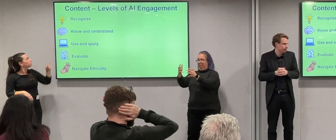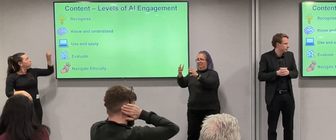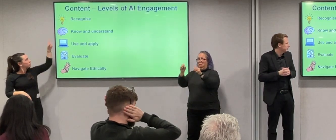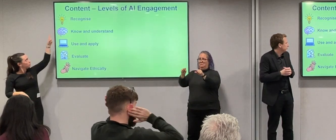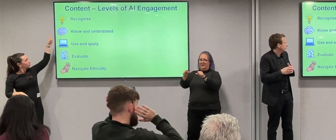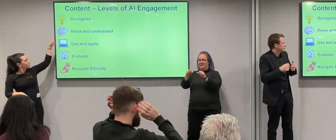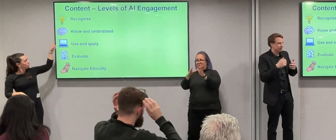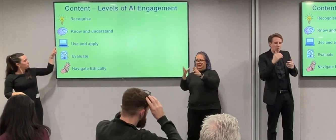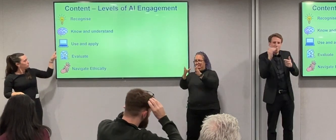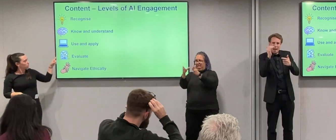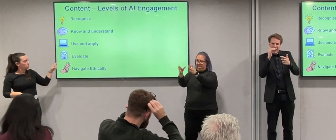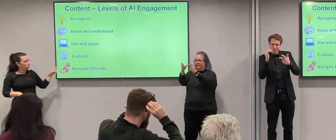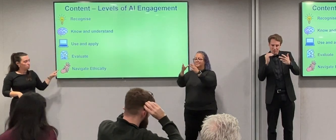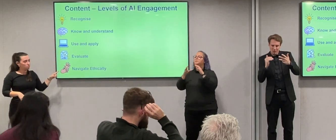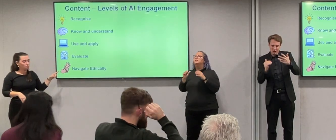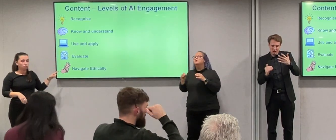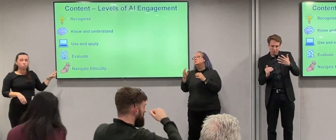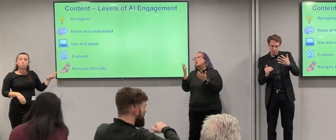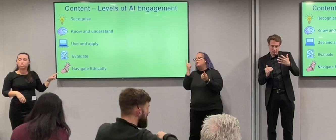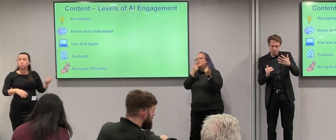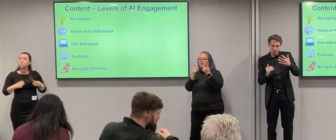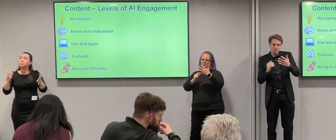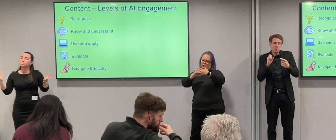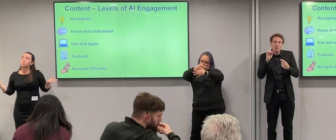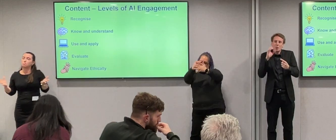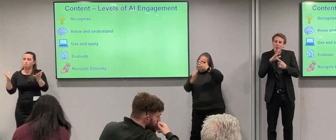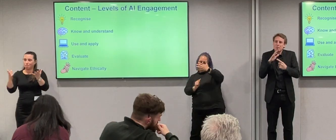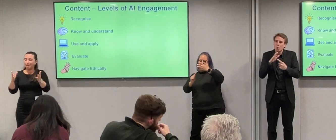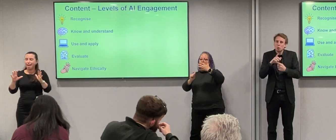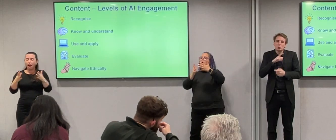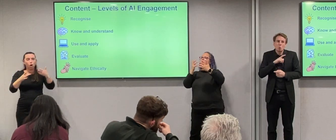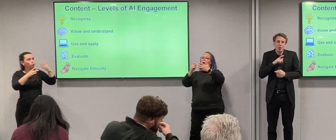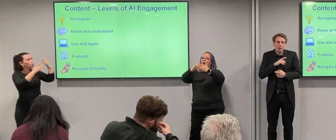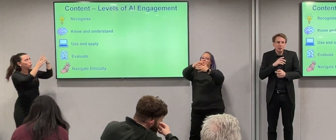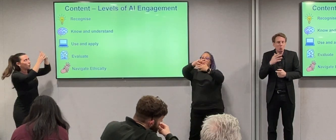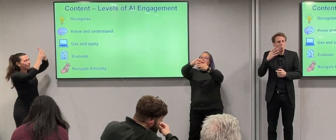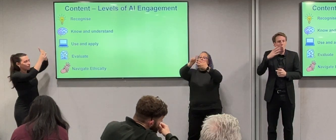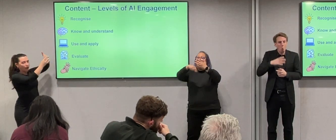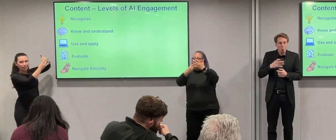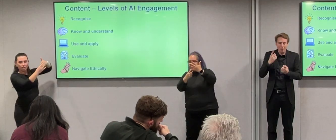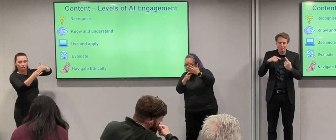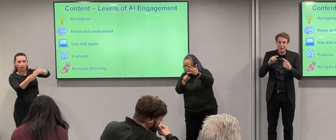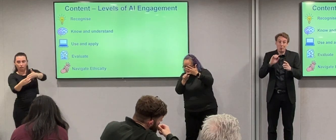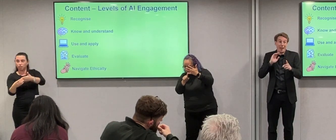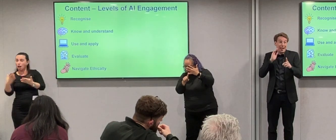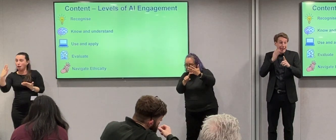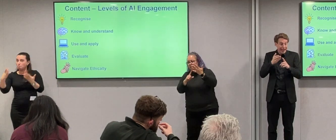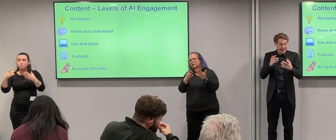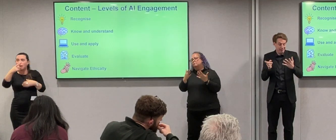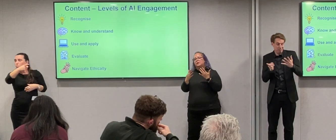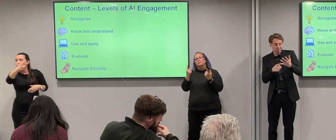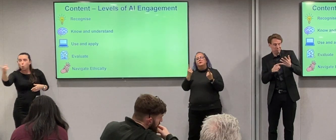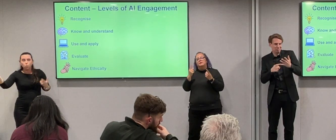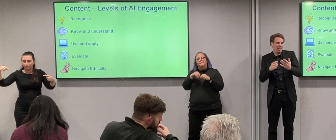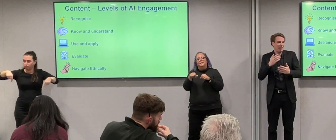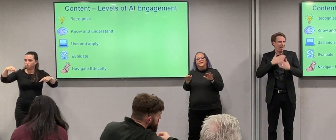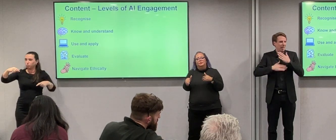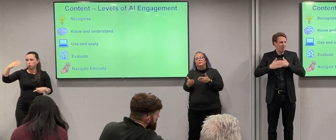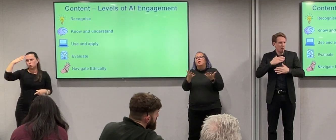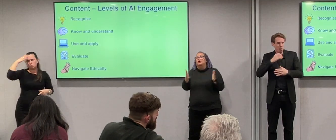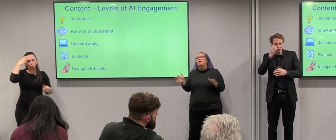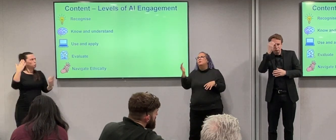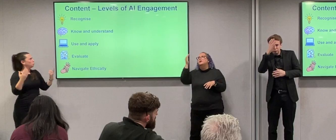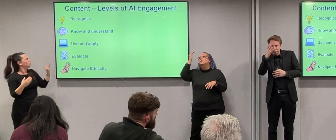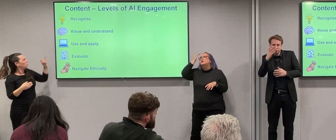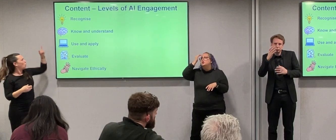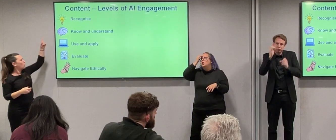about these levels is we want to get people to that navigate ethically, and they might be coming in at any point. There might be someone in this room who already knows